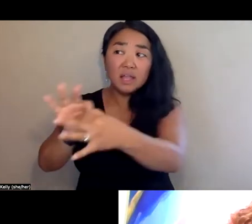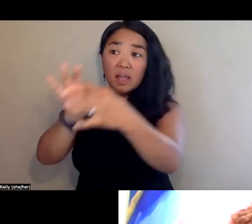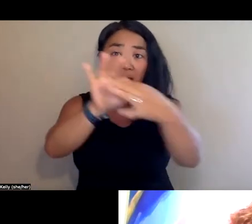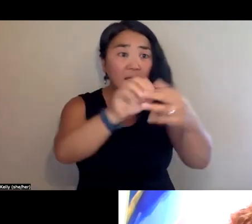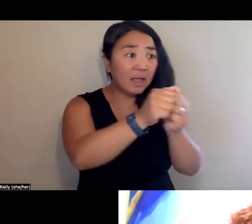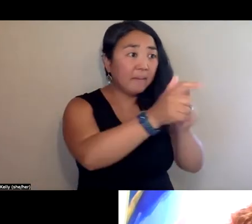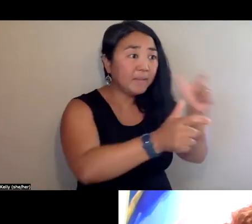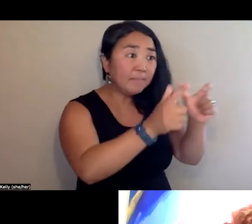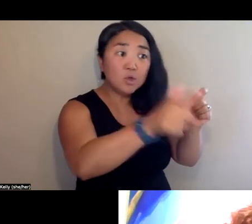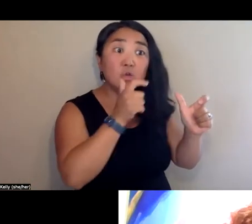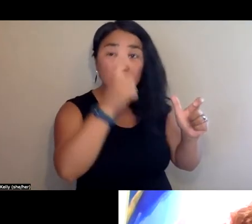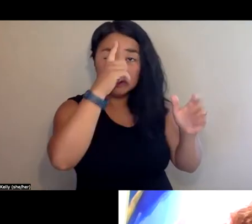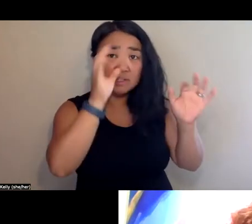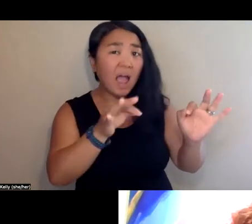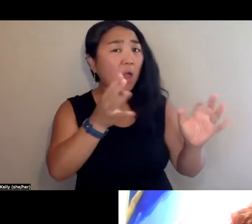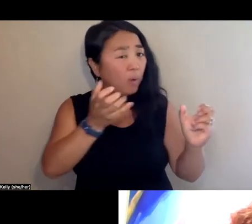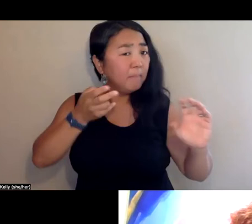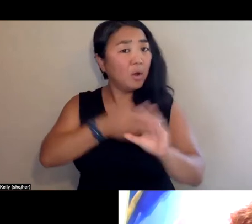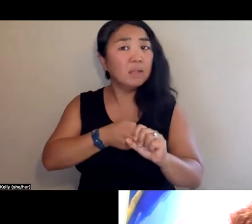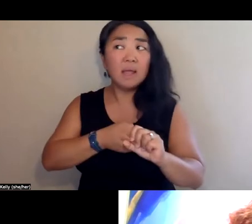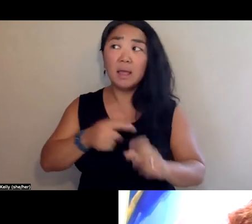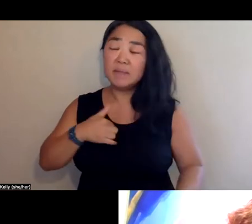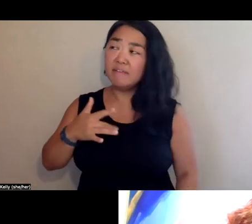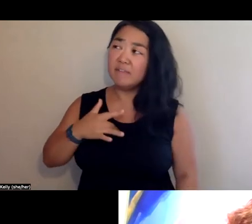that it just felt very